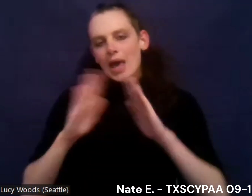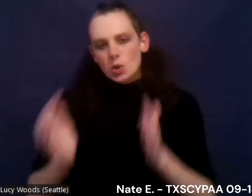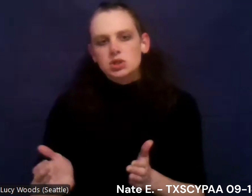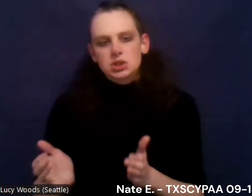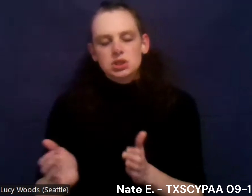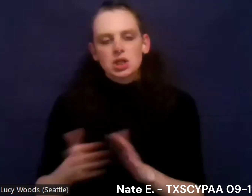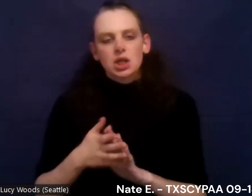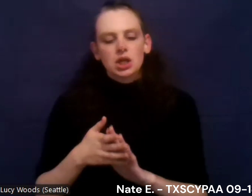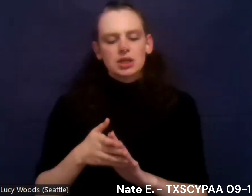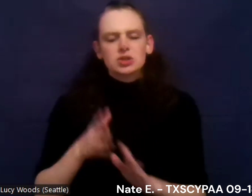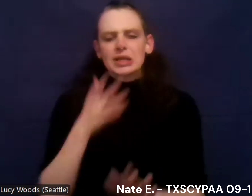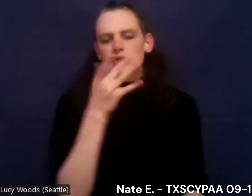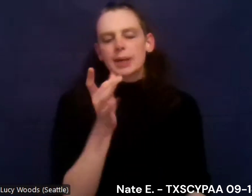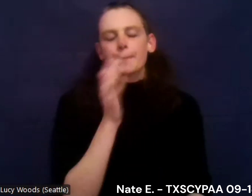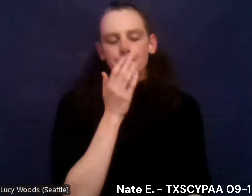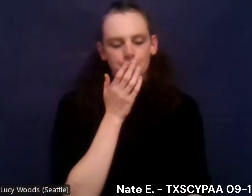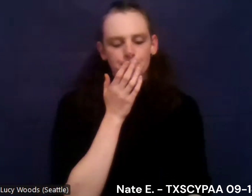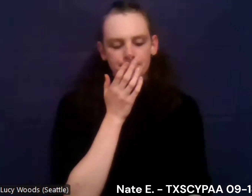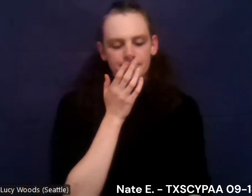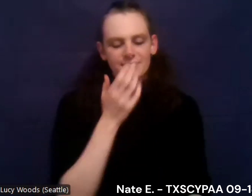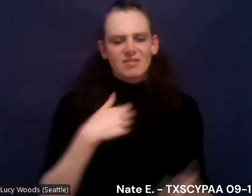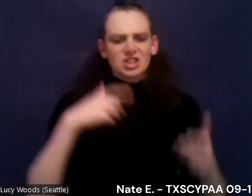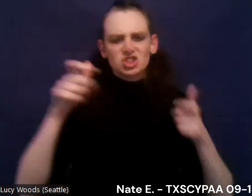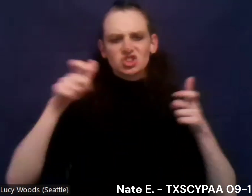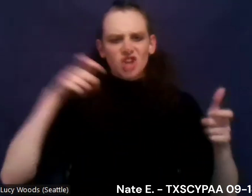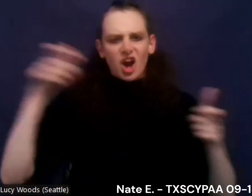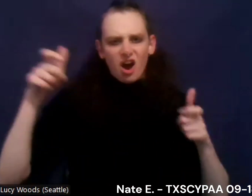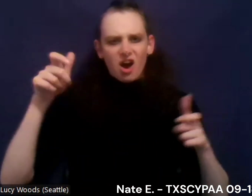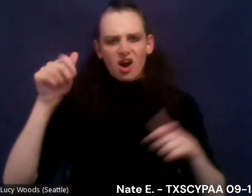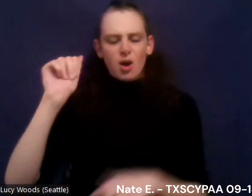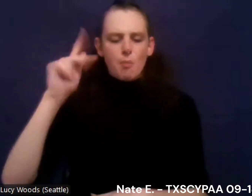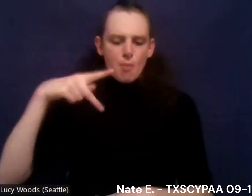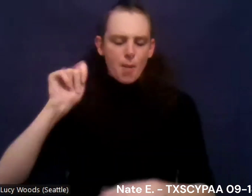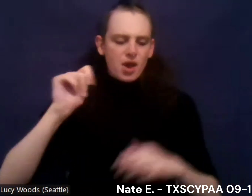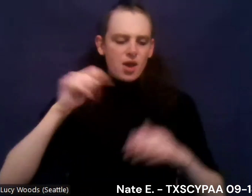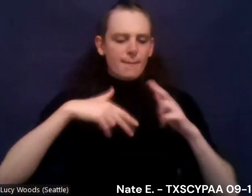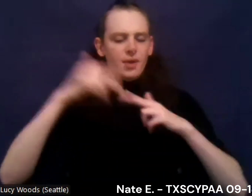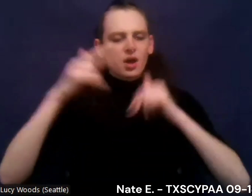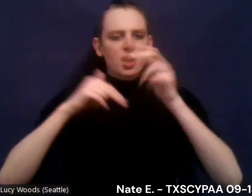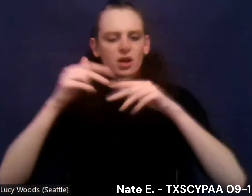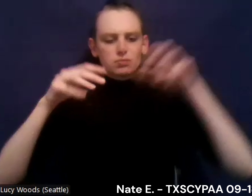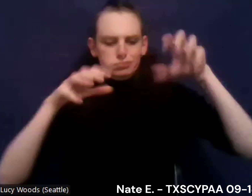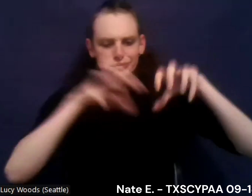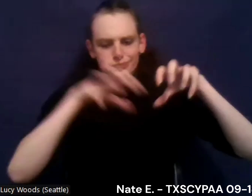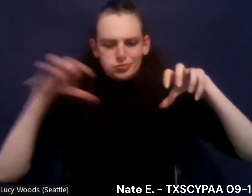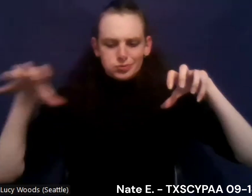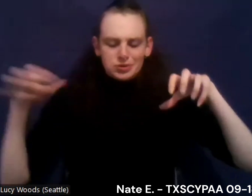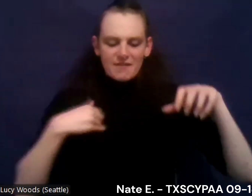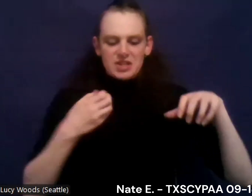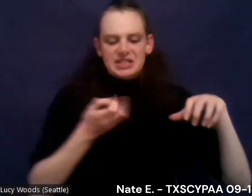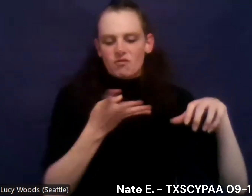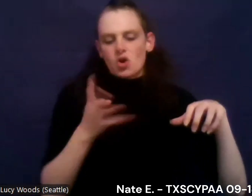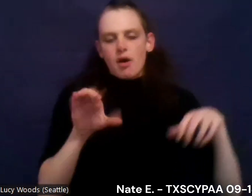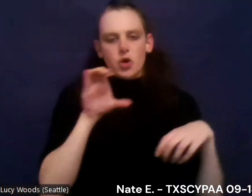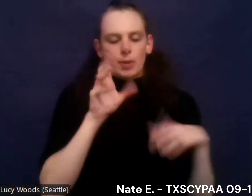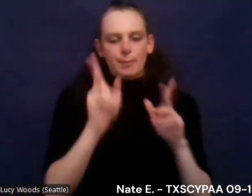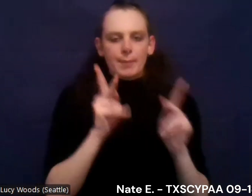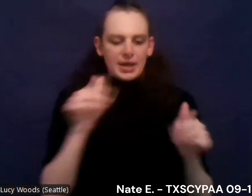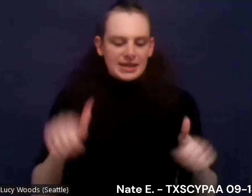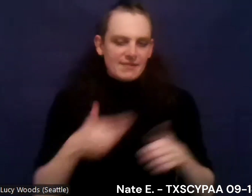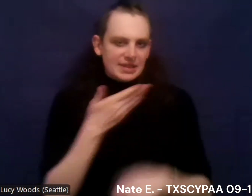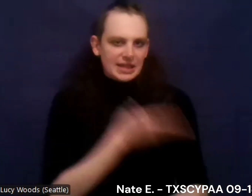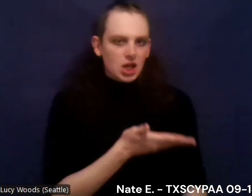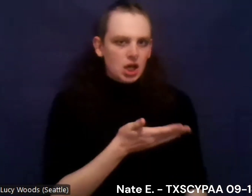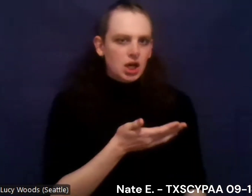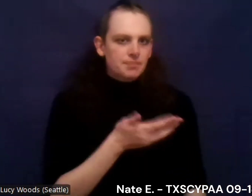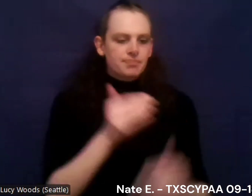really interesting. So it was like they've got this huge apartment complex. There's hundreds of people that are living in this treatment center, and like it was a step down level of care.